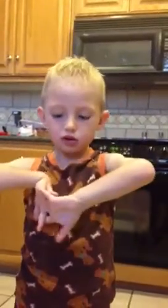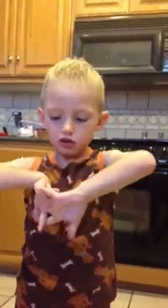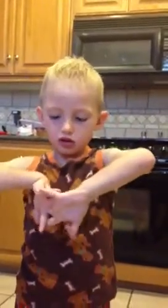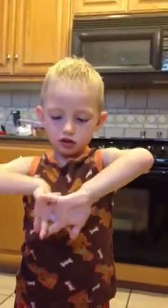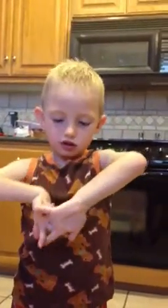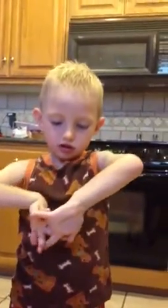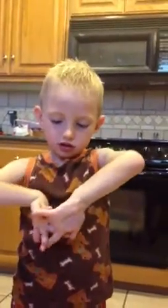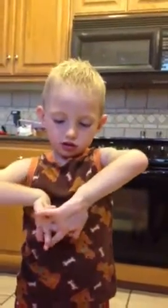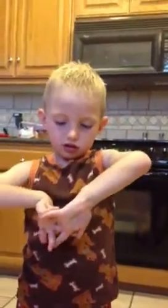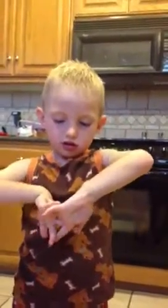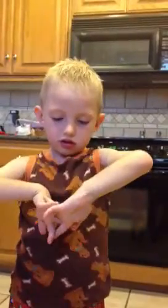Little.